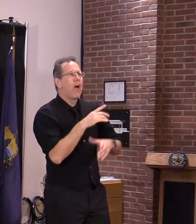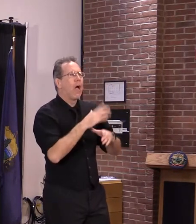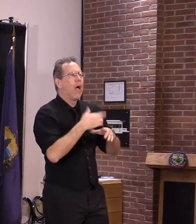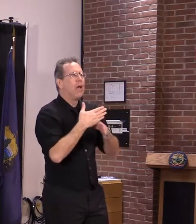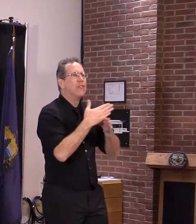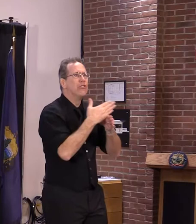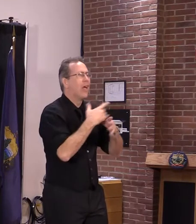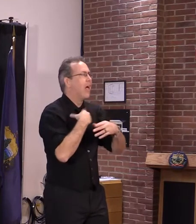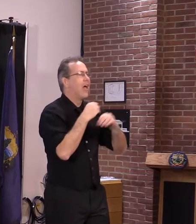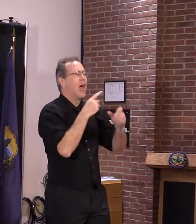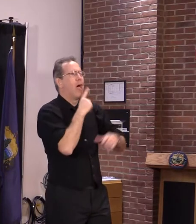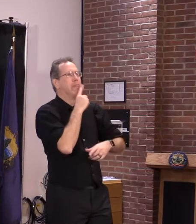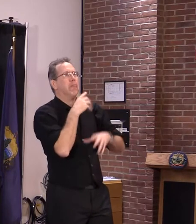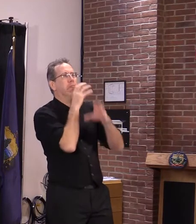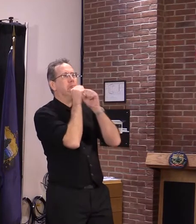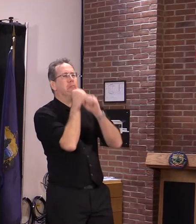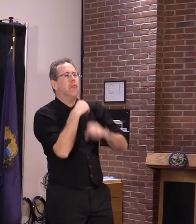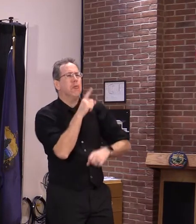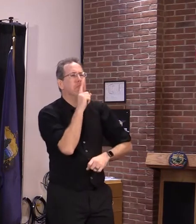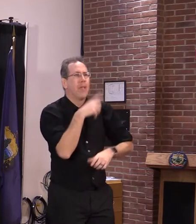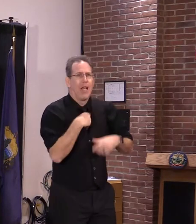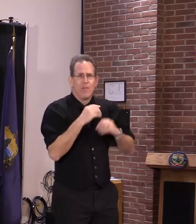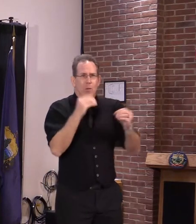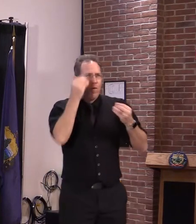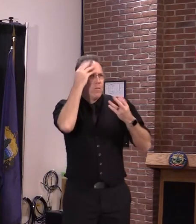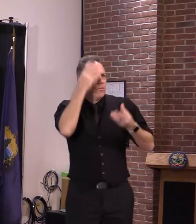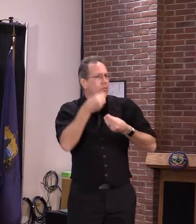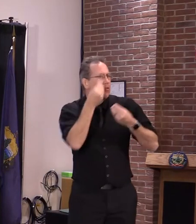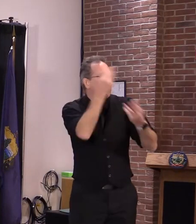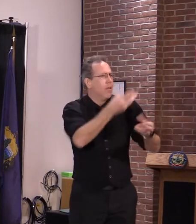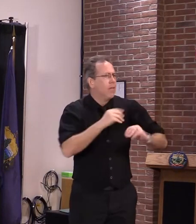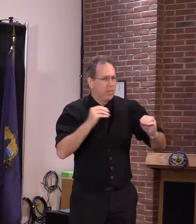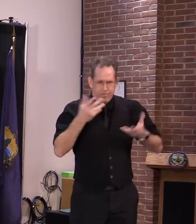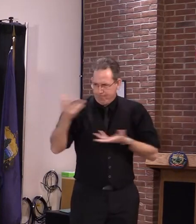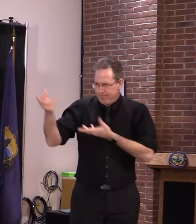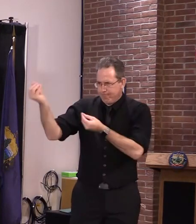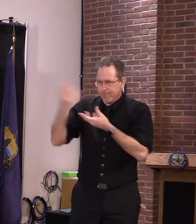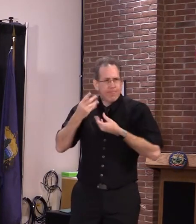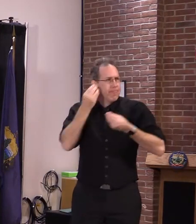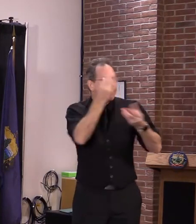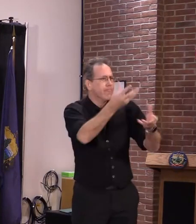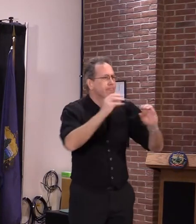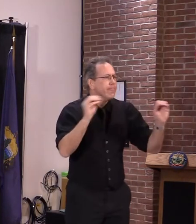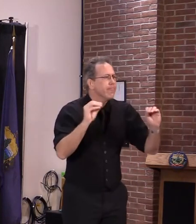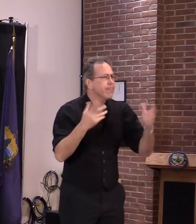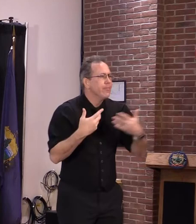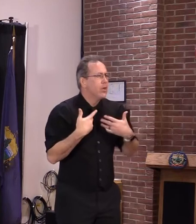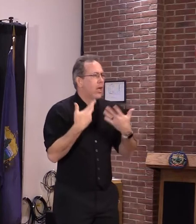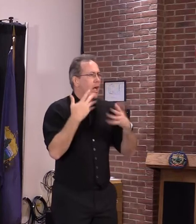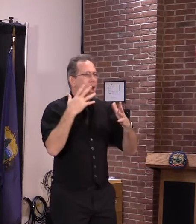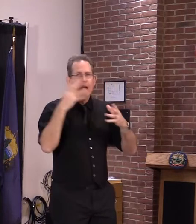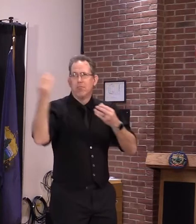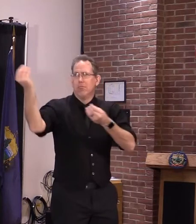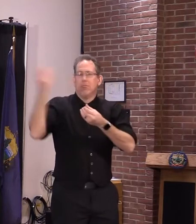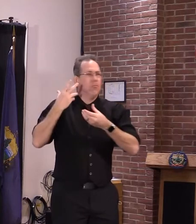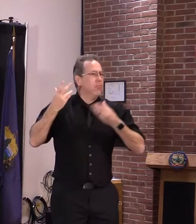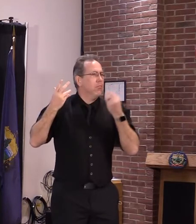is managing that, and I've been immersed in legislative activity for the last few days, so I just don't have an updated